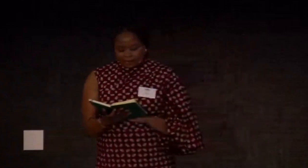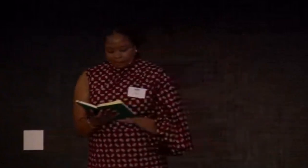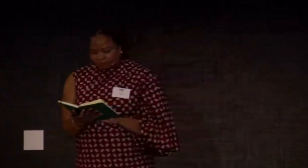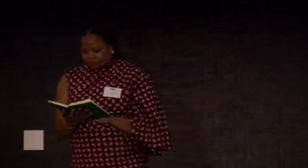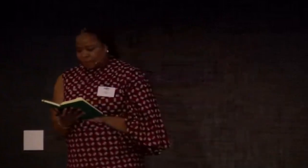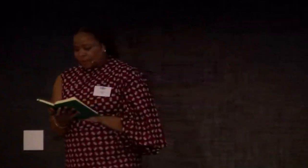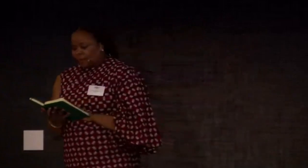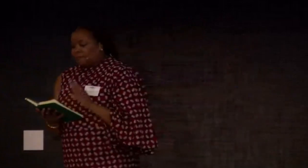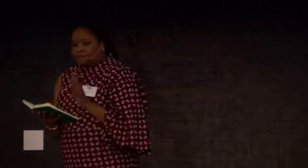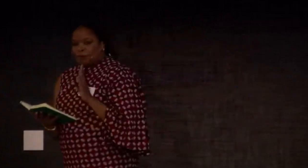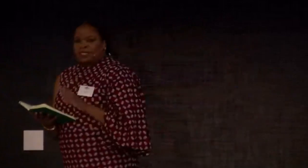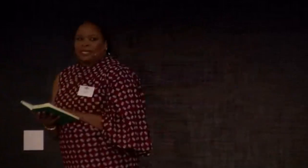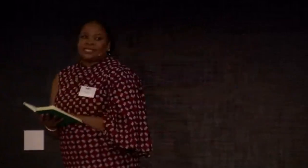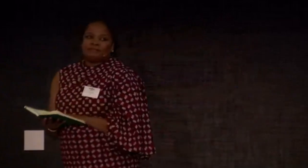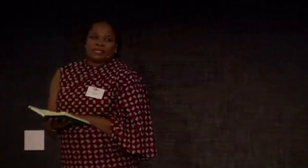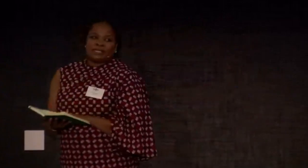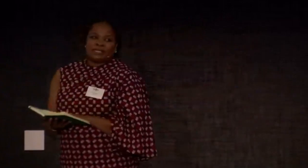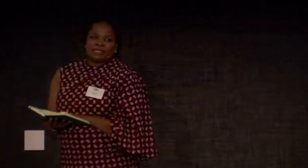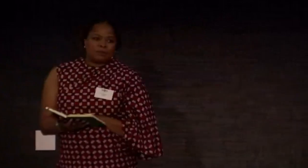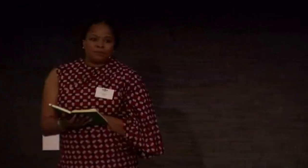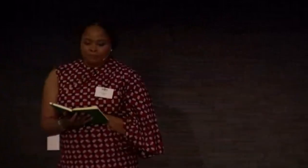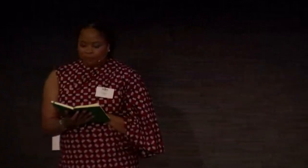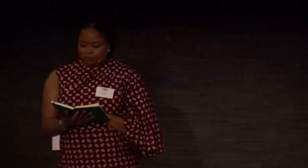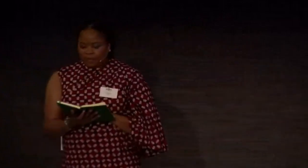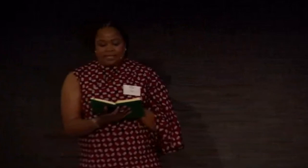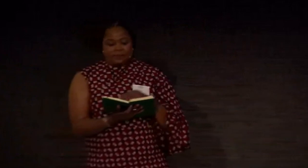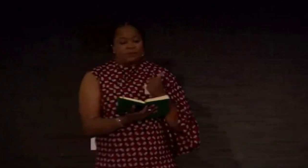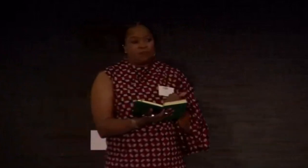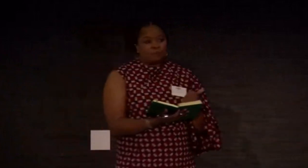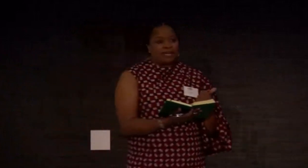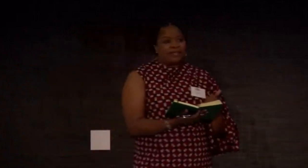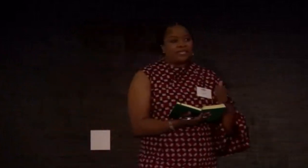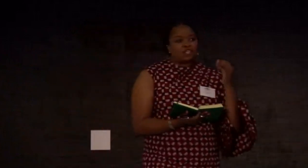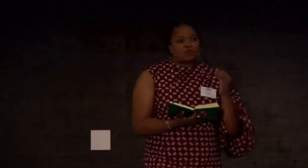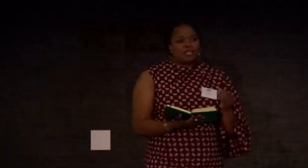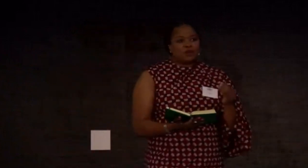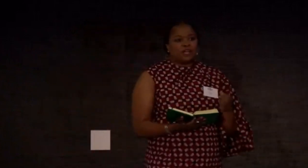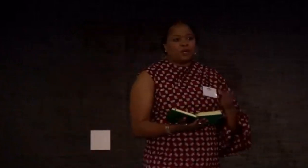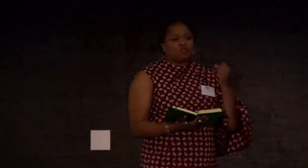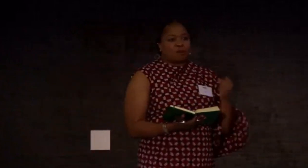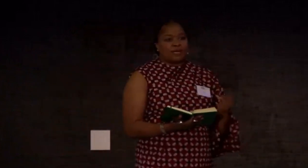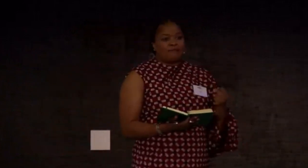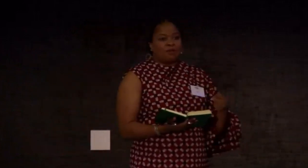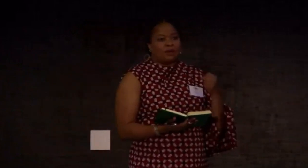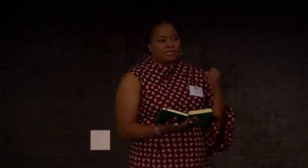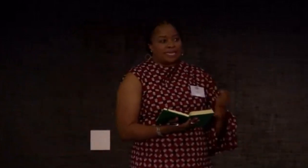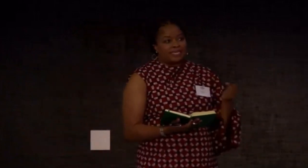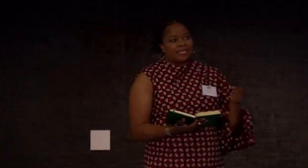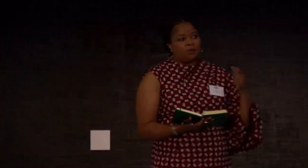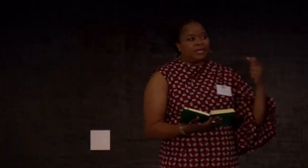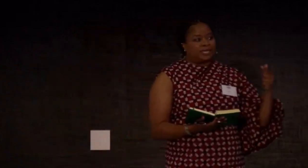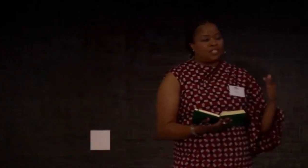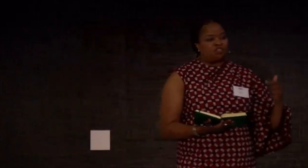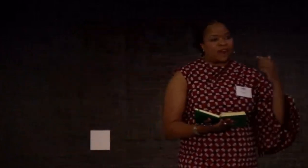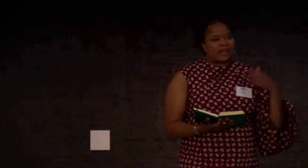markets? Fourthly, is investing in our people in terms of development. And this is just to make sure that we are strong enough and we're resilient as